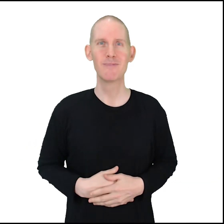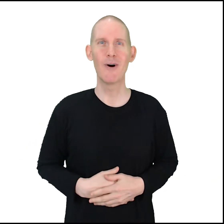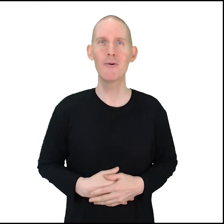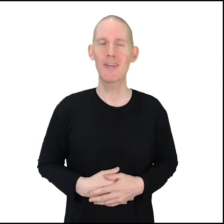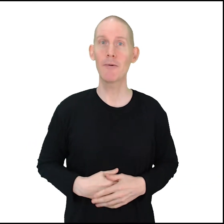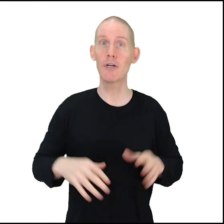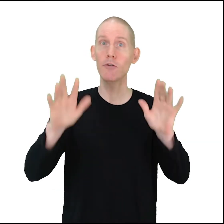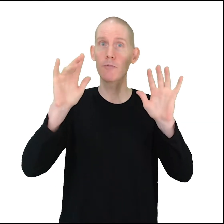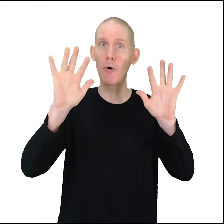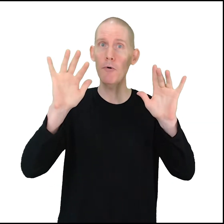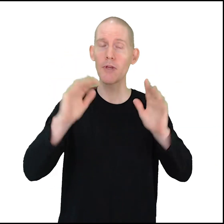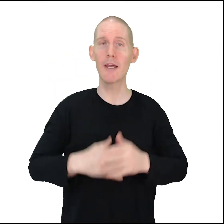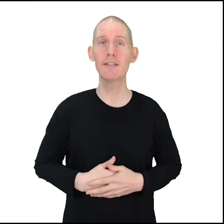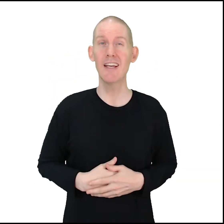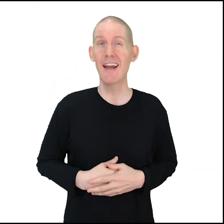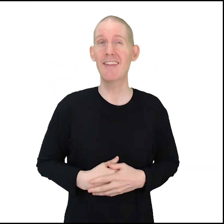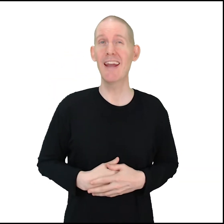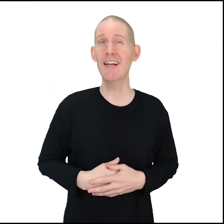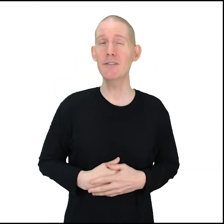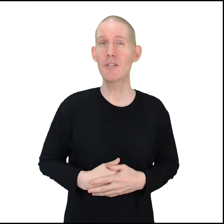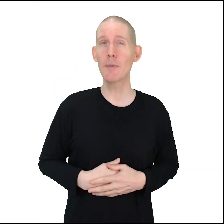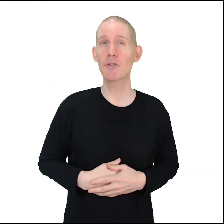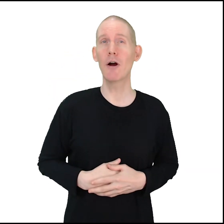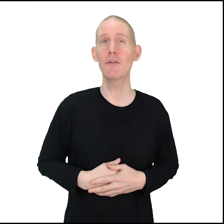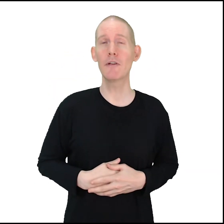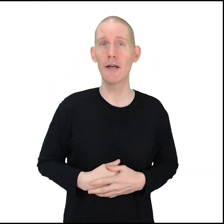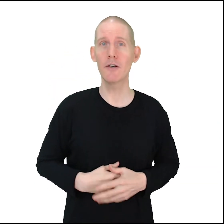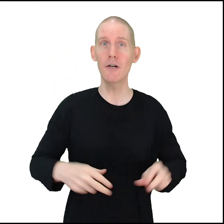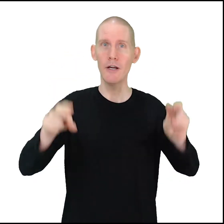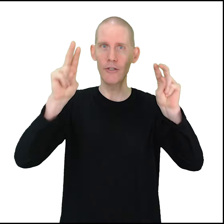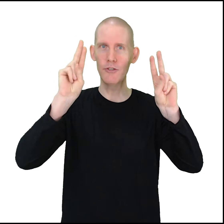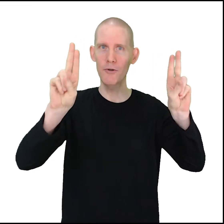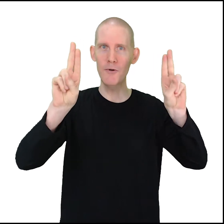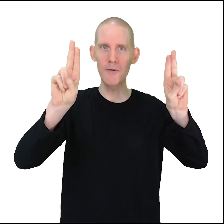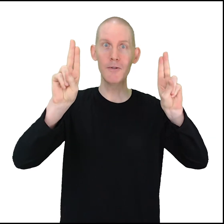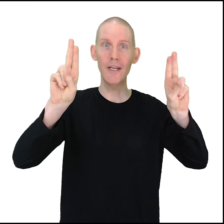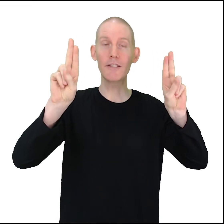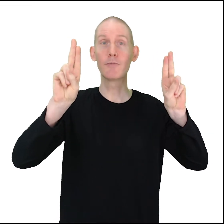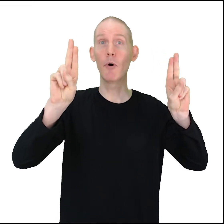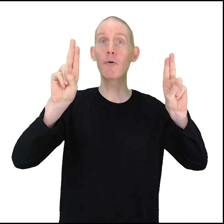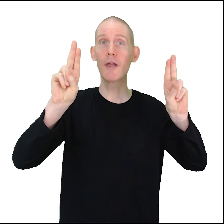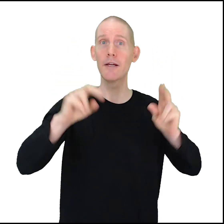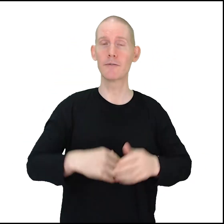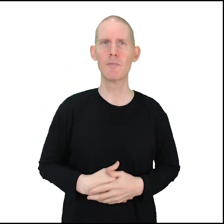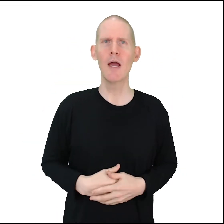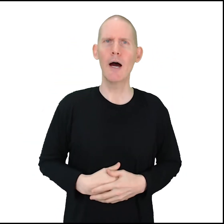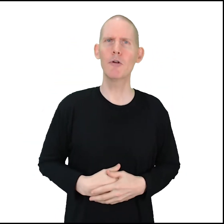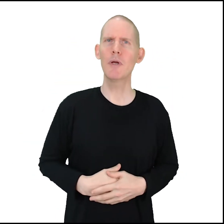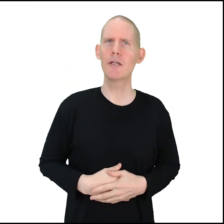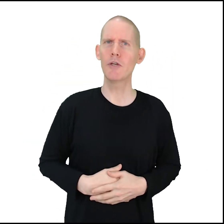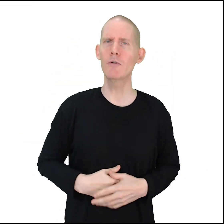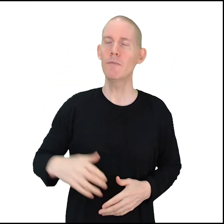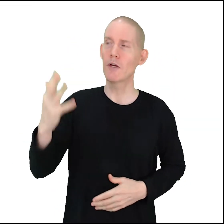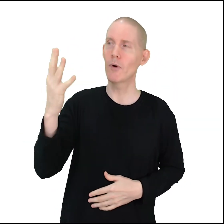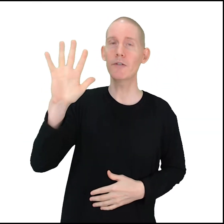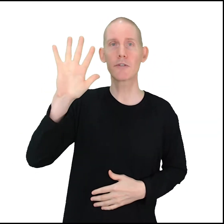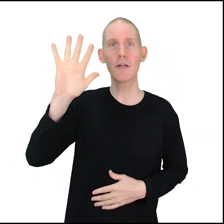Okay, we're going to use both hands, and the hand shapes are the letter U. Yes, both hands. How do you make a U? Well, start like